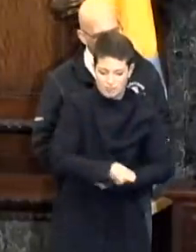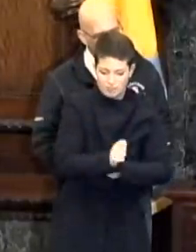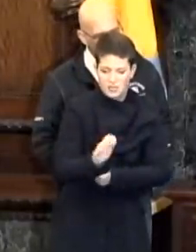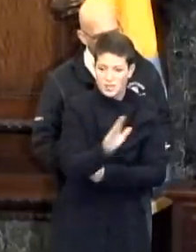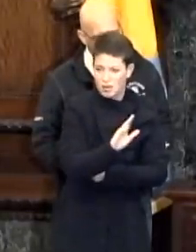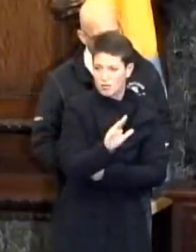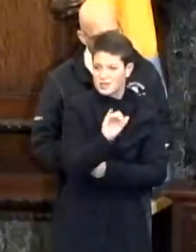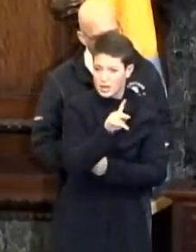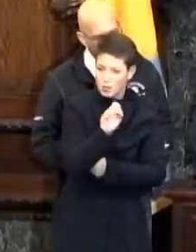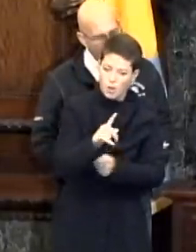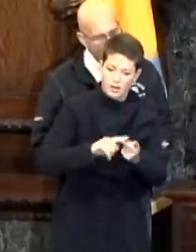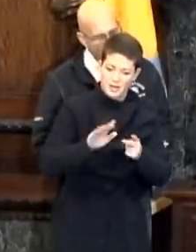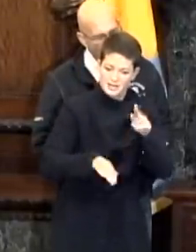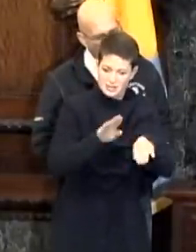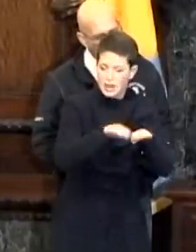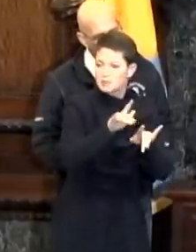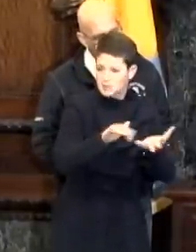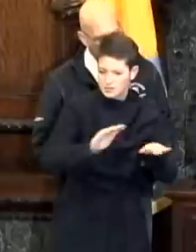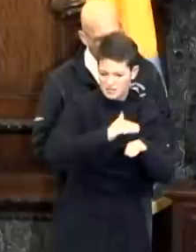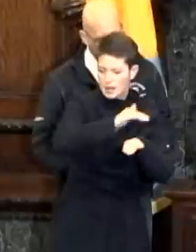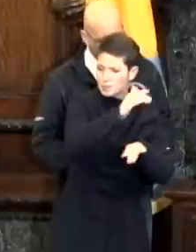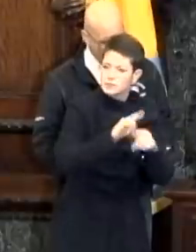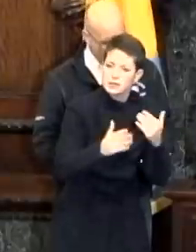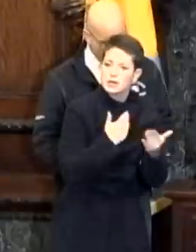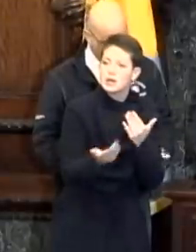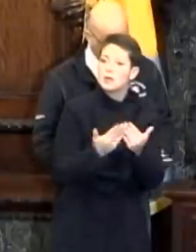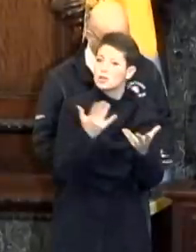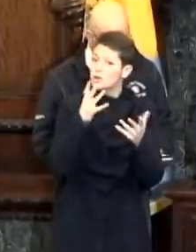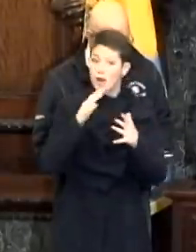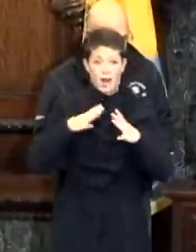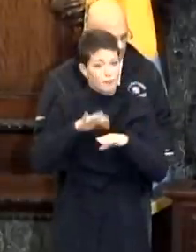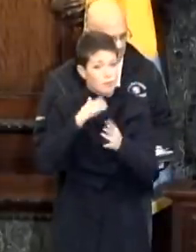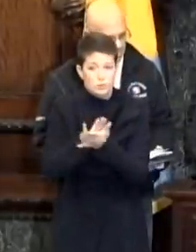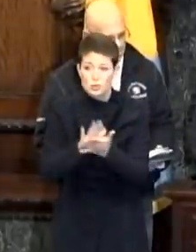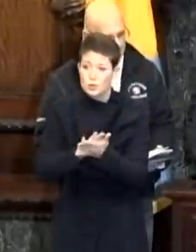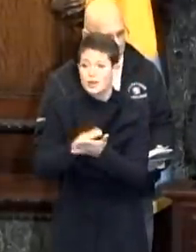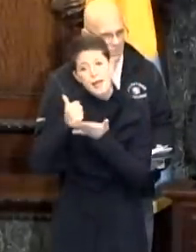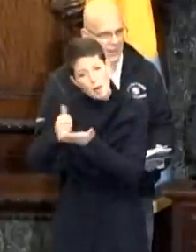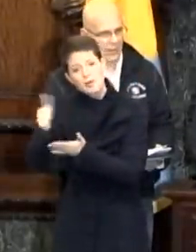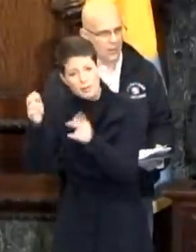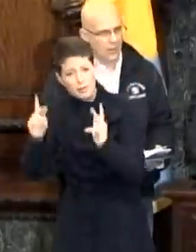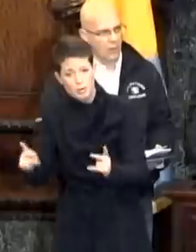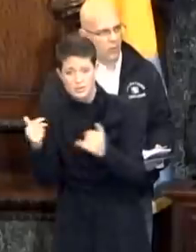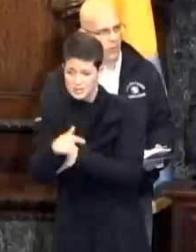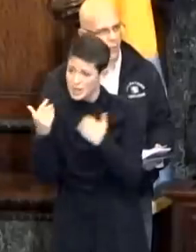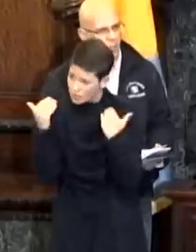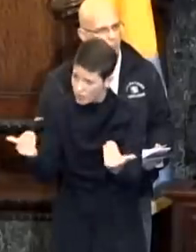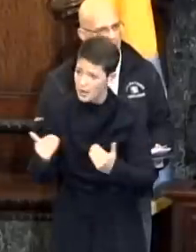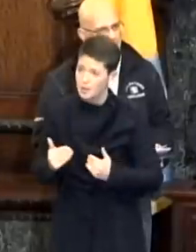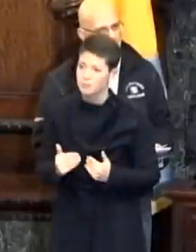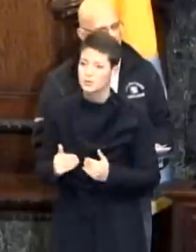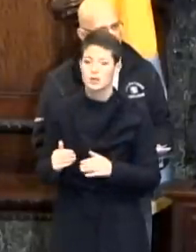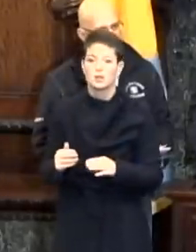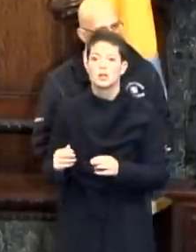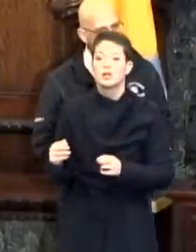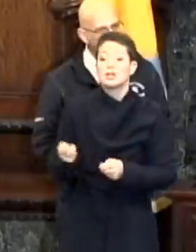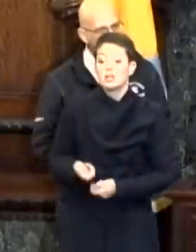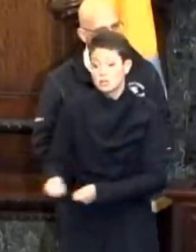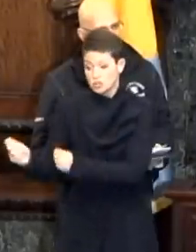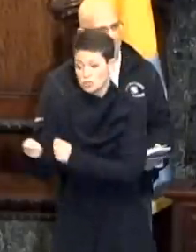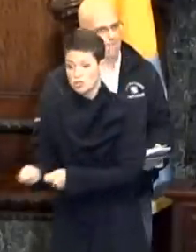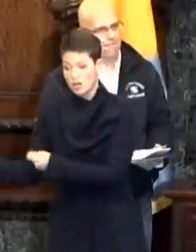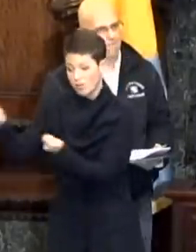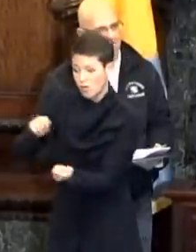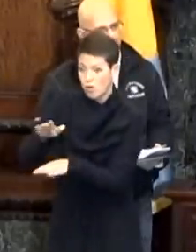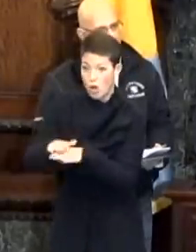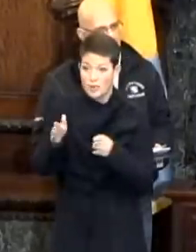their steps. But help a senior citizen today. You're out of school. Do something good for somebody else. Do not shovel snow back out into the street.